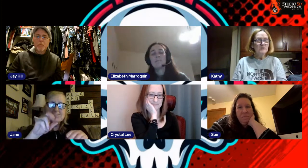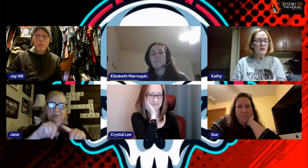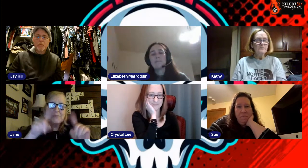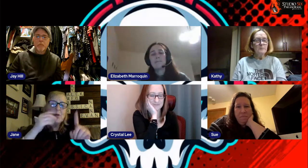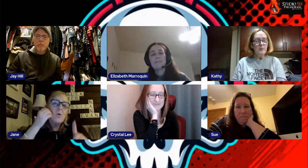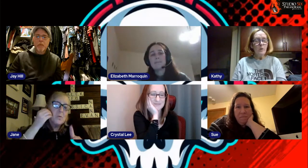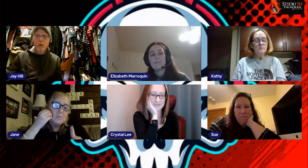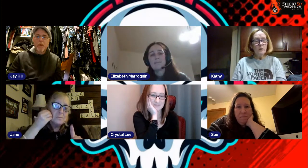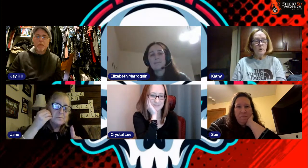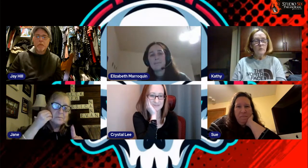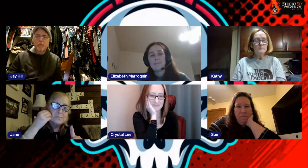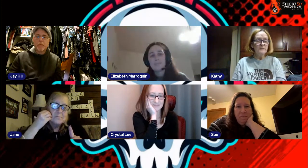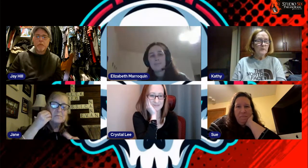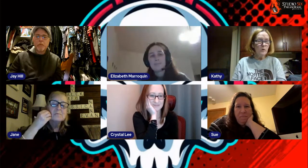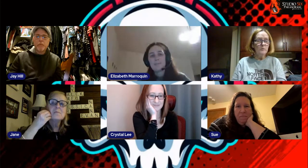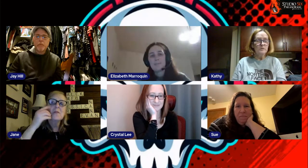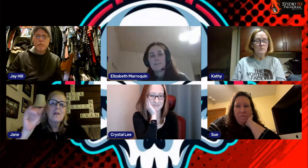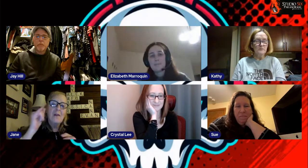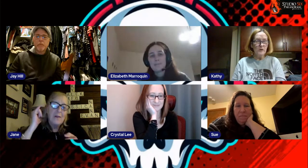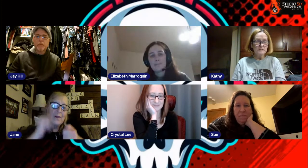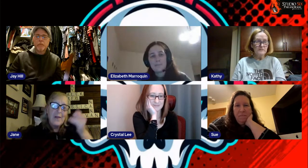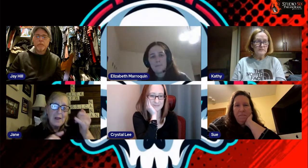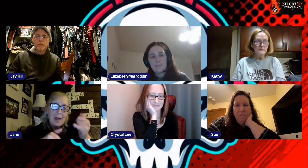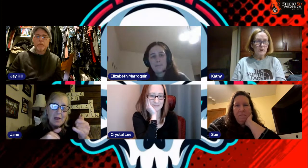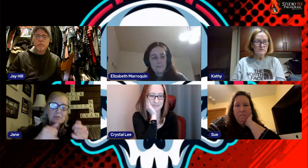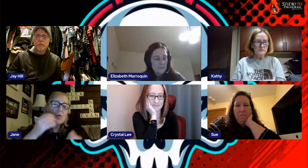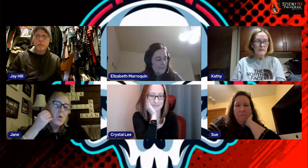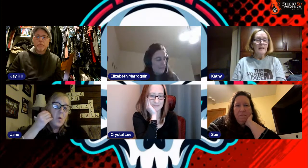So she jumped from home to home, different home, and she was in